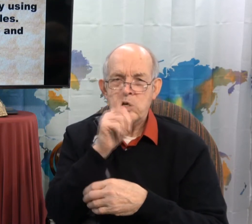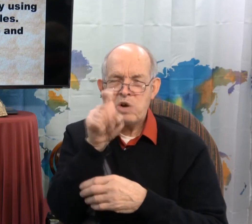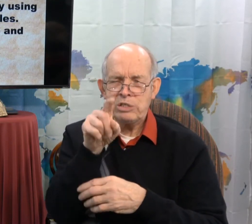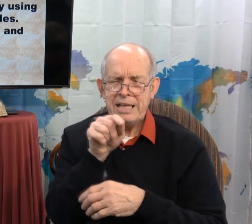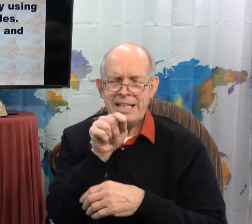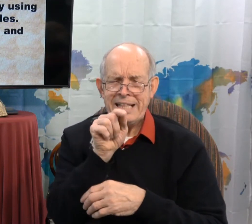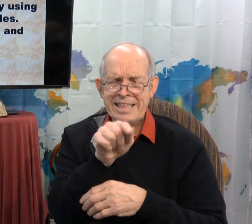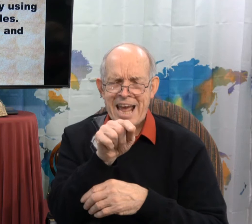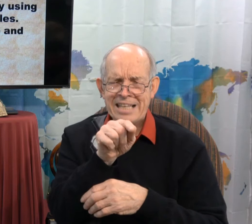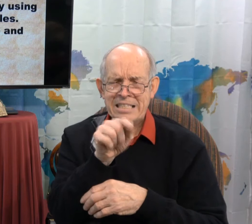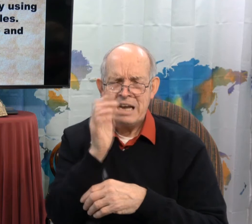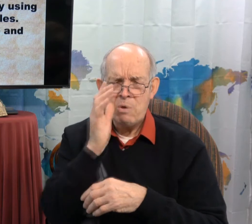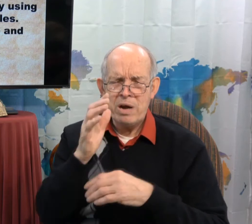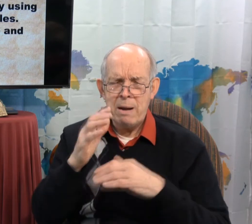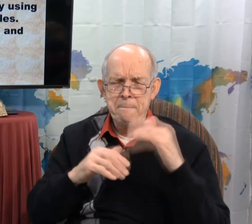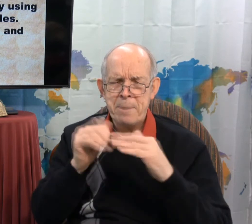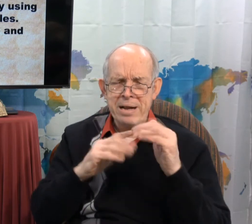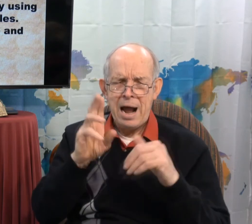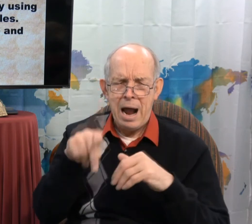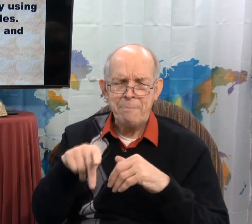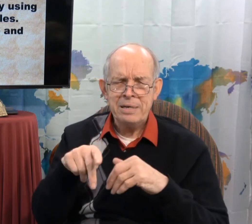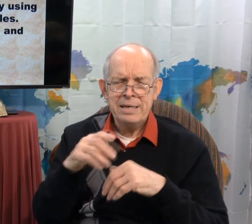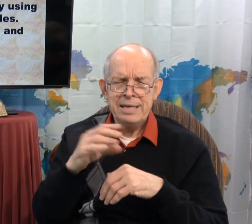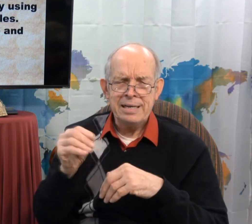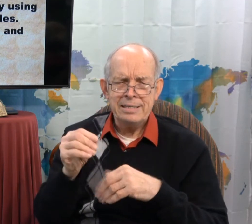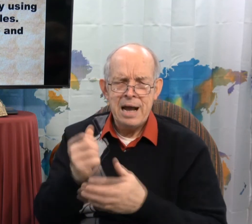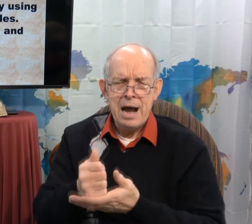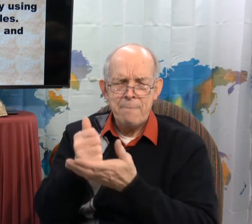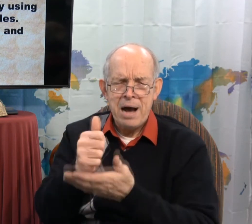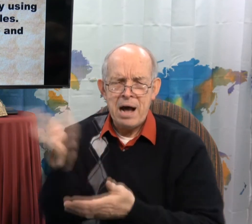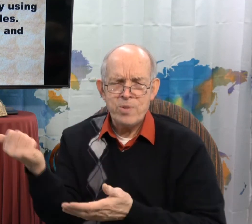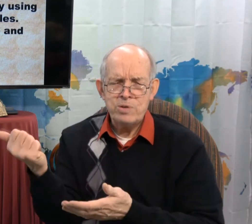Question. That will build up and up